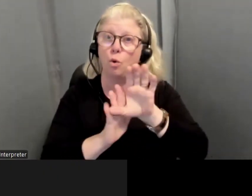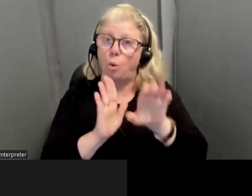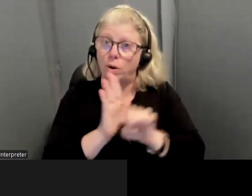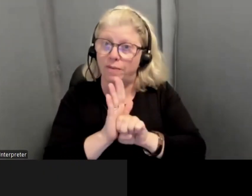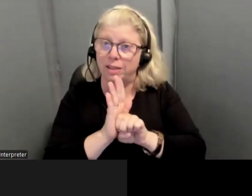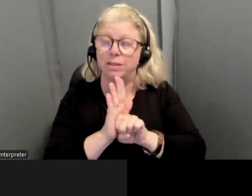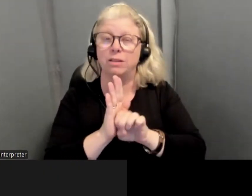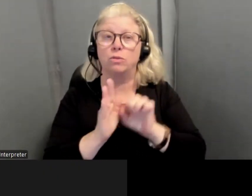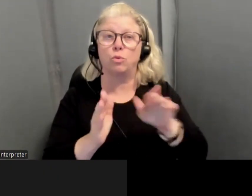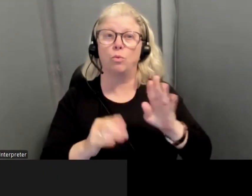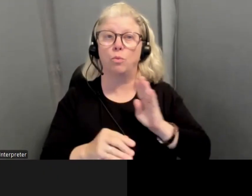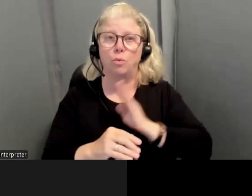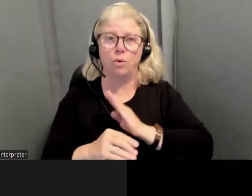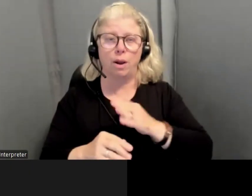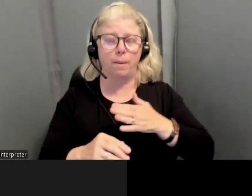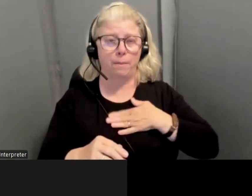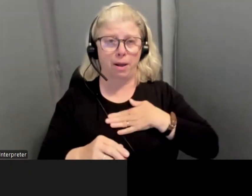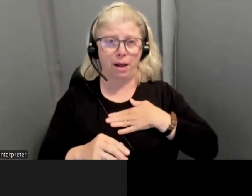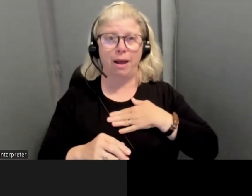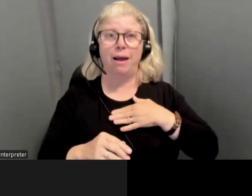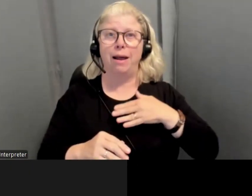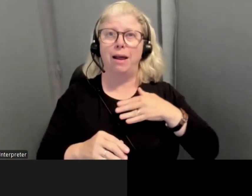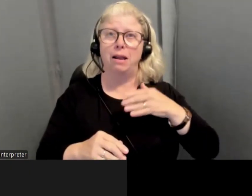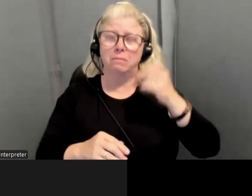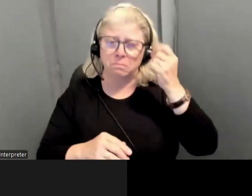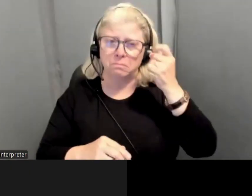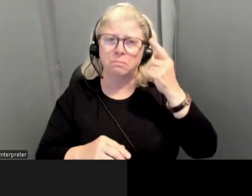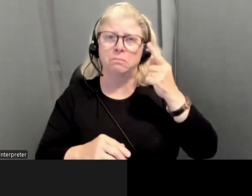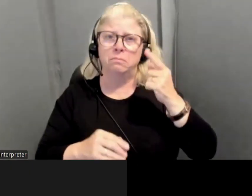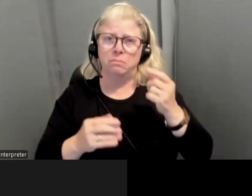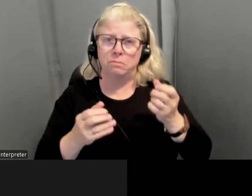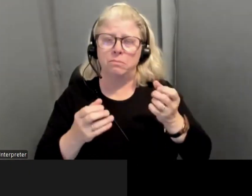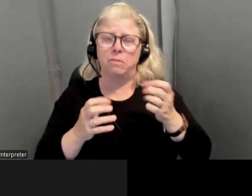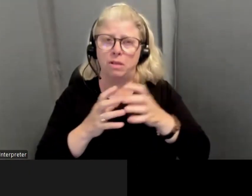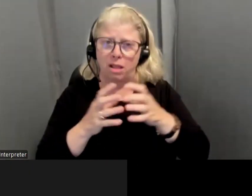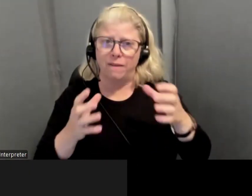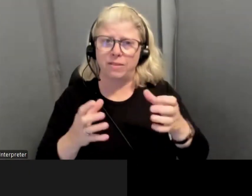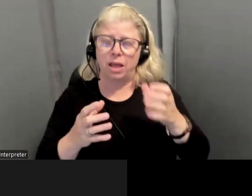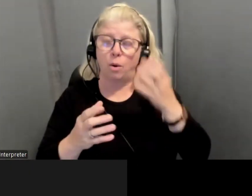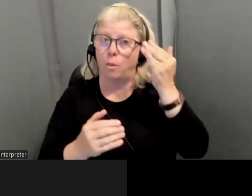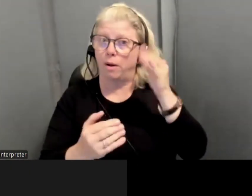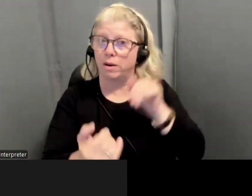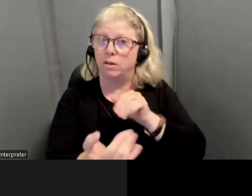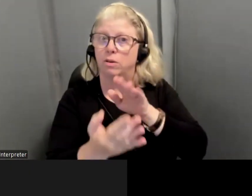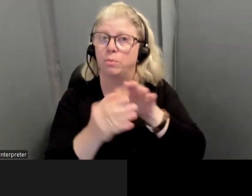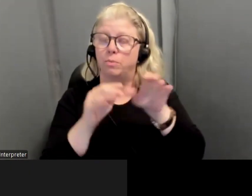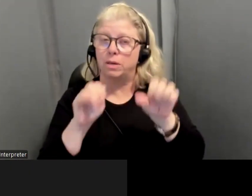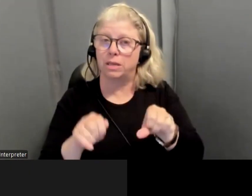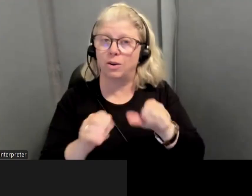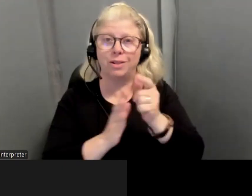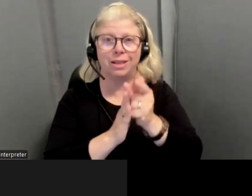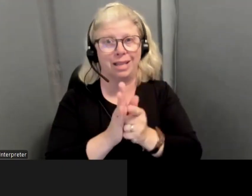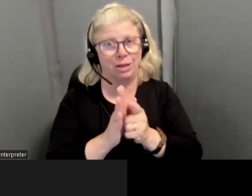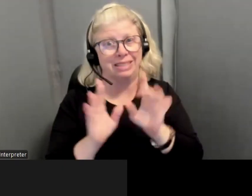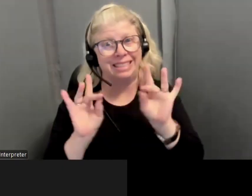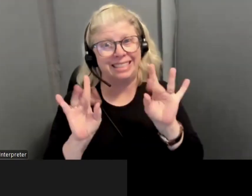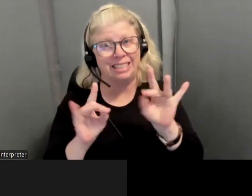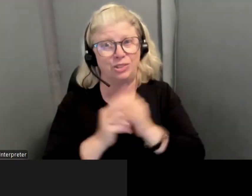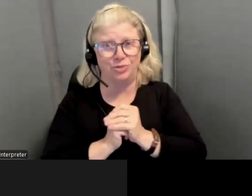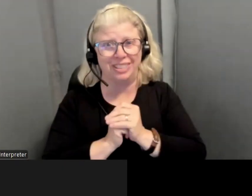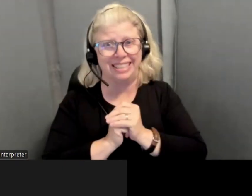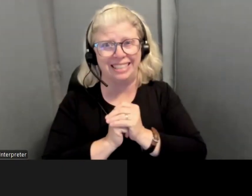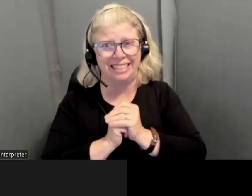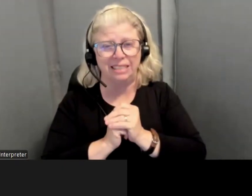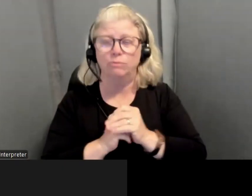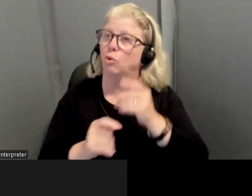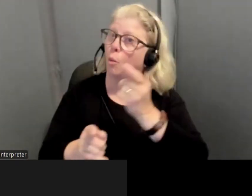board. My sense of that is that a lot of that is to address potential legal issues. Yeah,